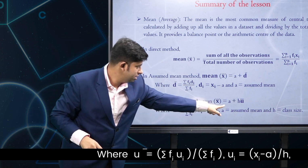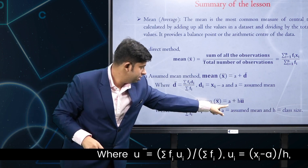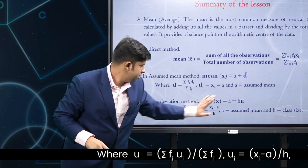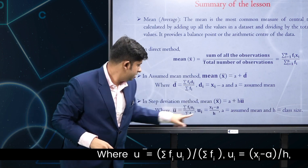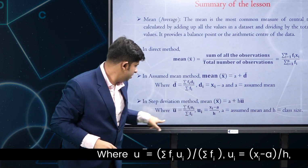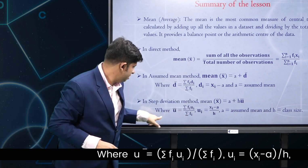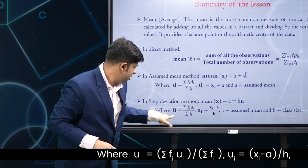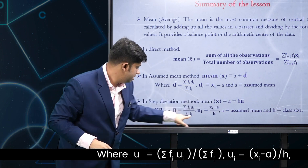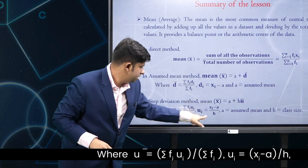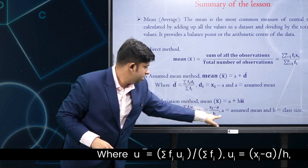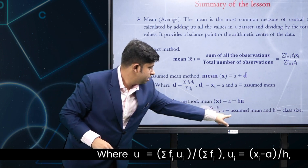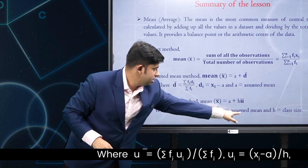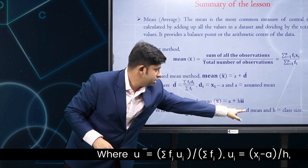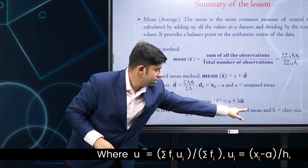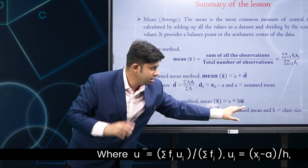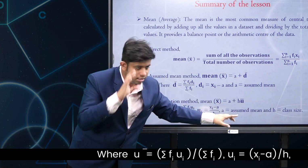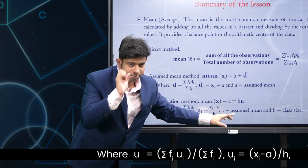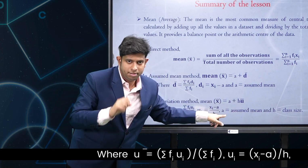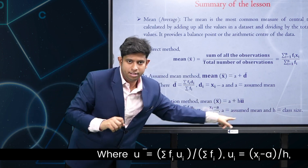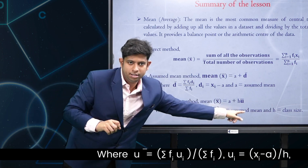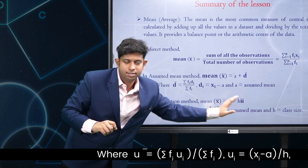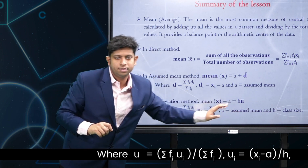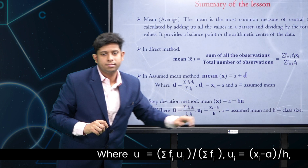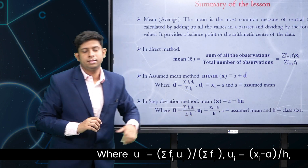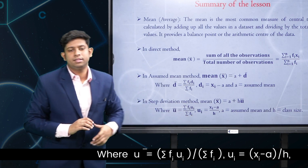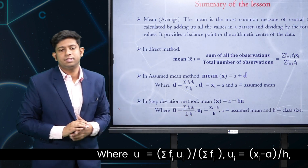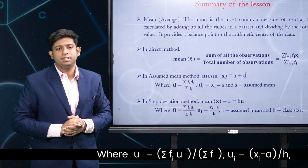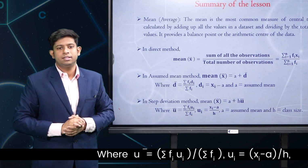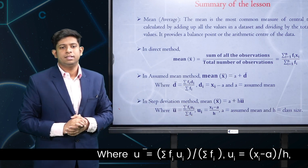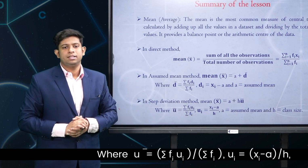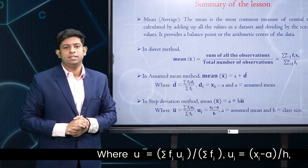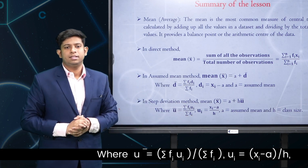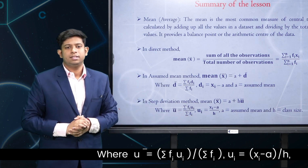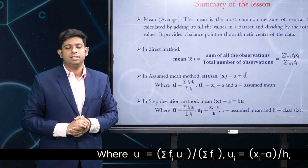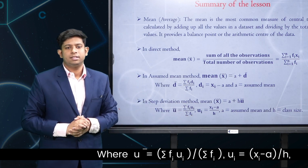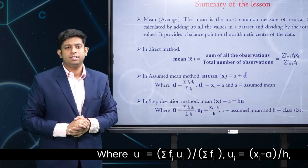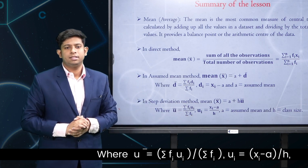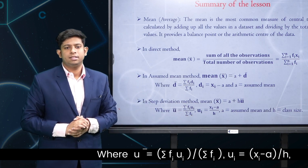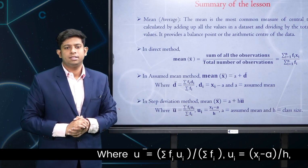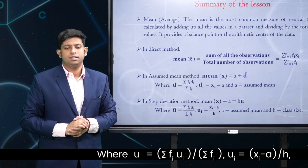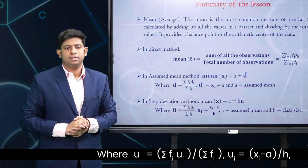Where u bar is equal to summation Fi ui by summation Fi, ui is equal to xi minus a by h,